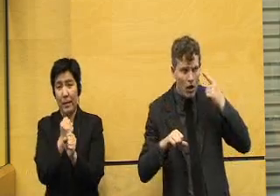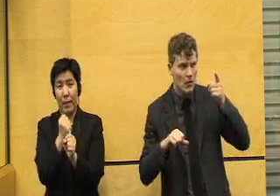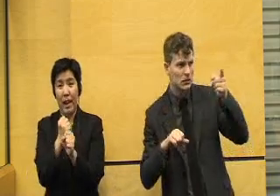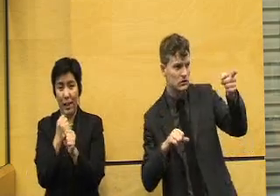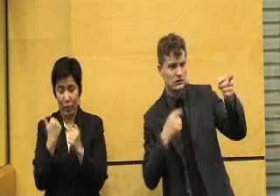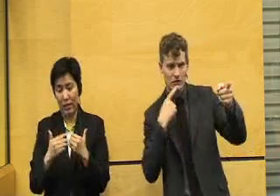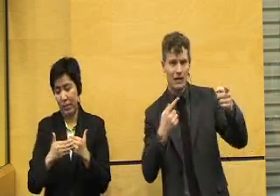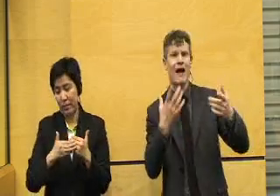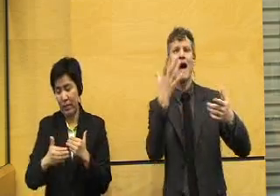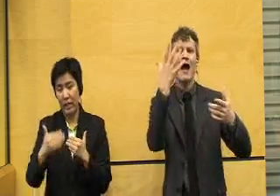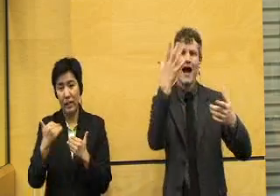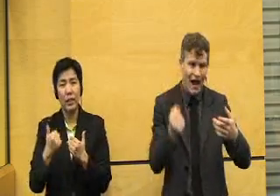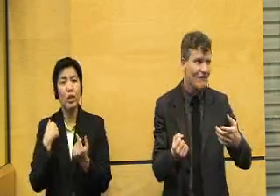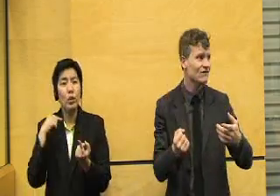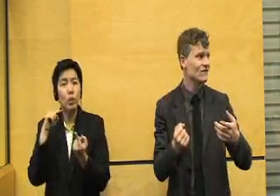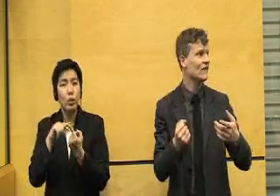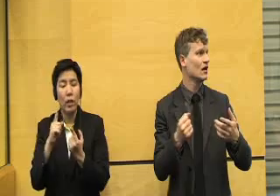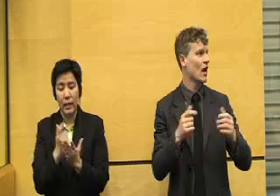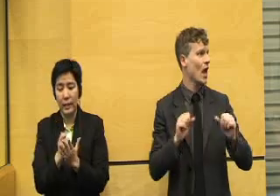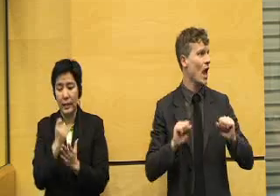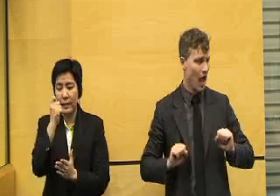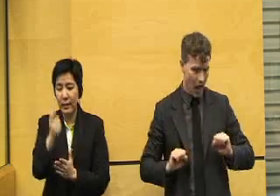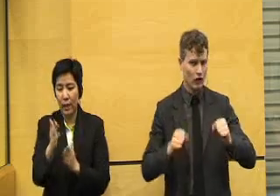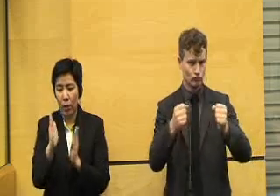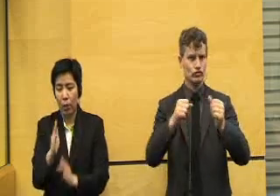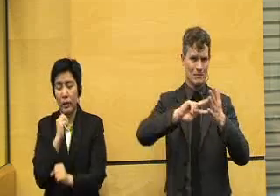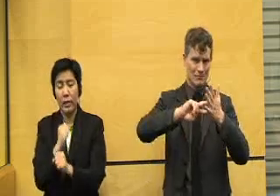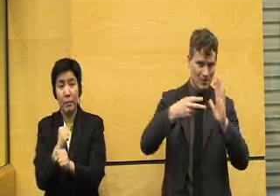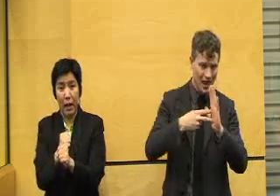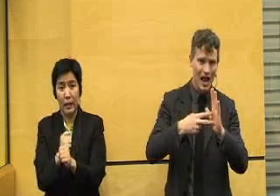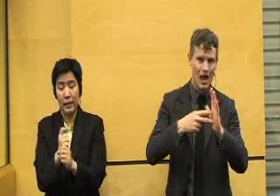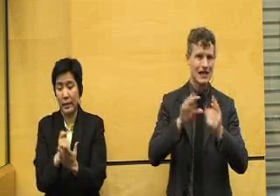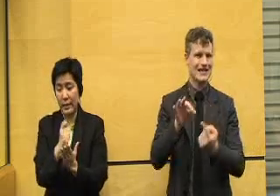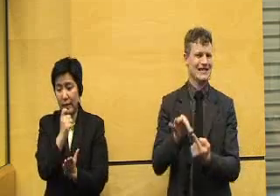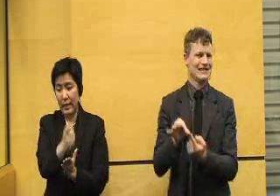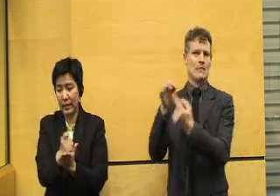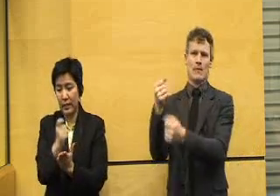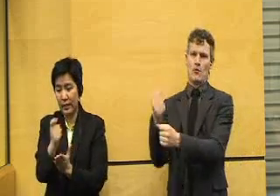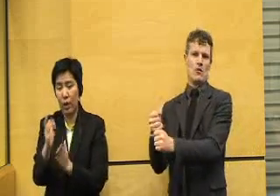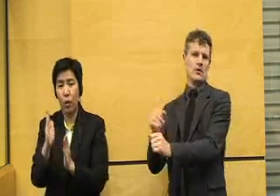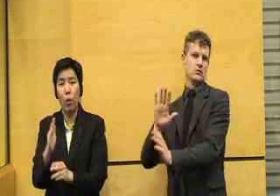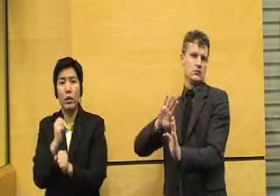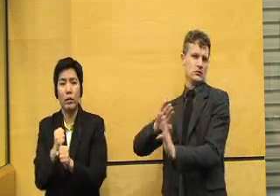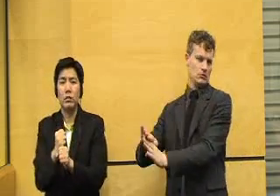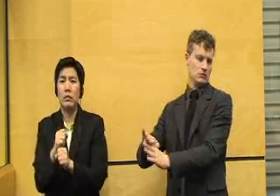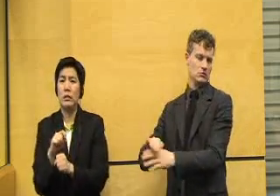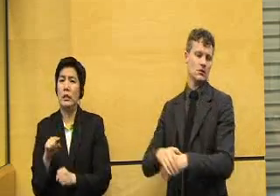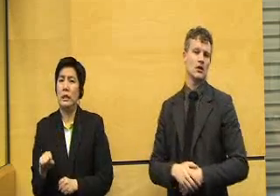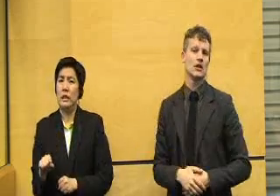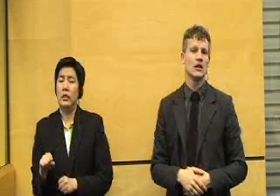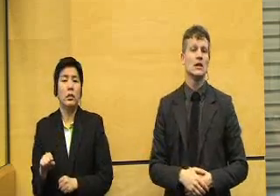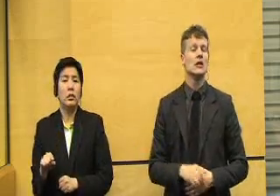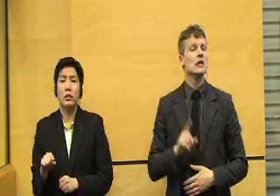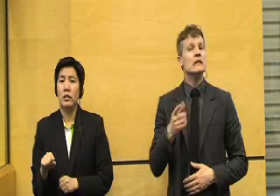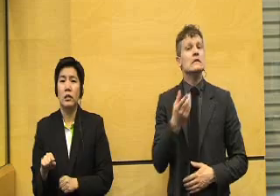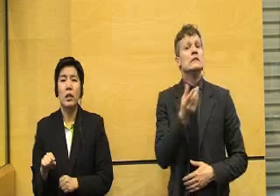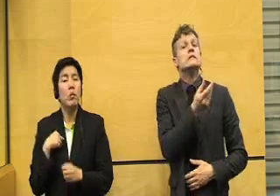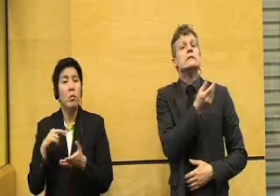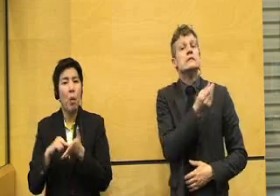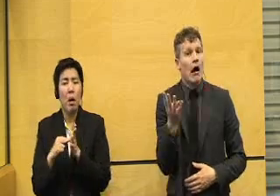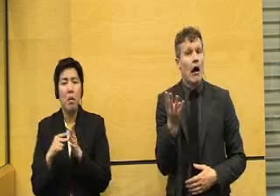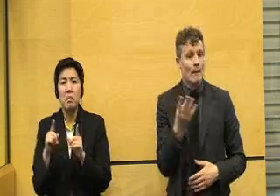employment. Accordingly, one can note the implementation gaps of the legal provisions cover